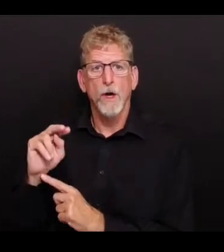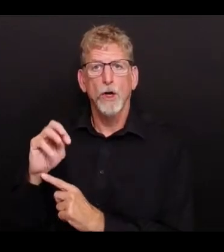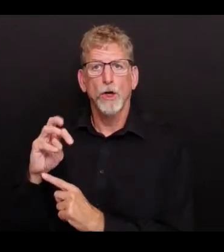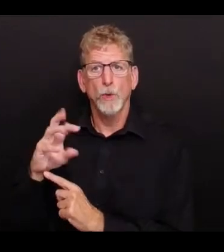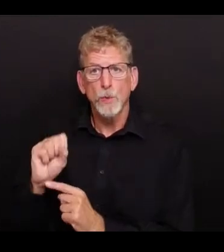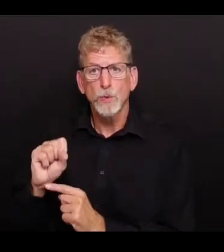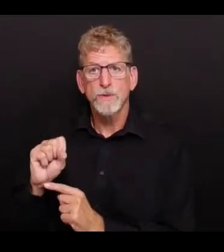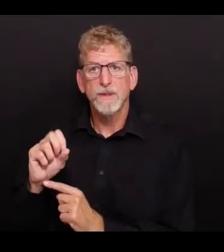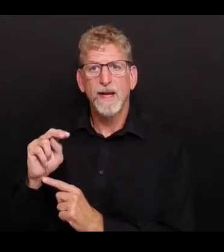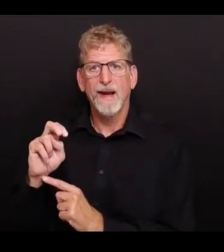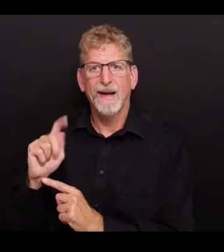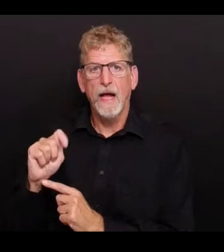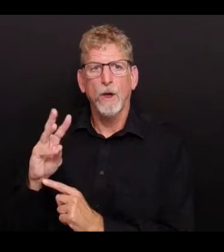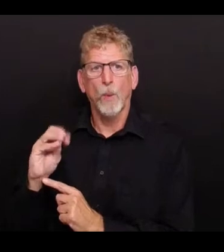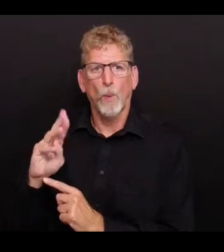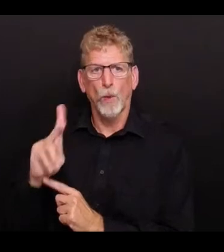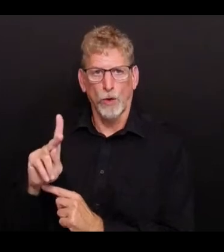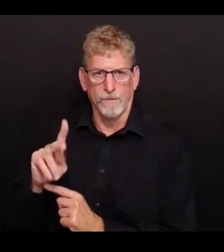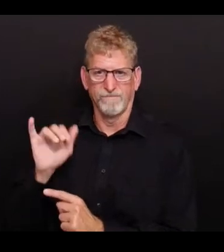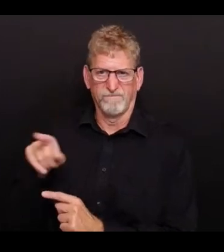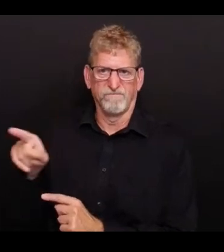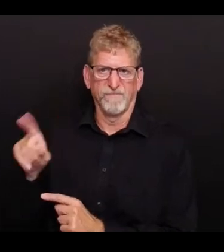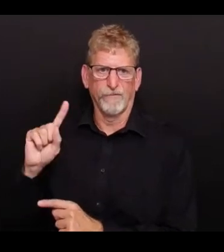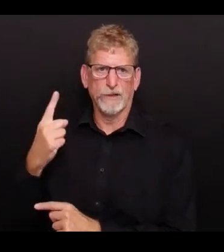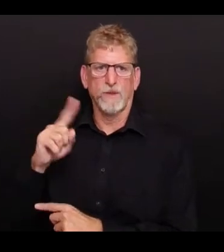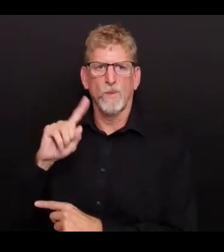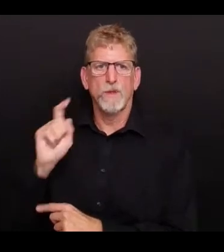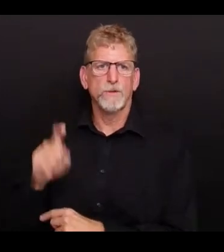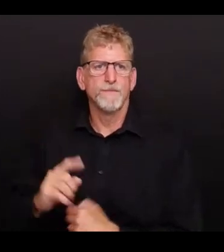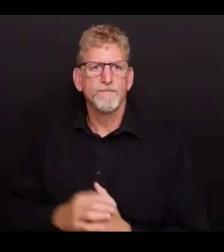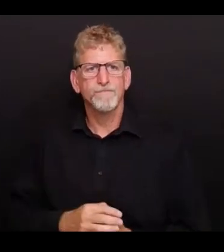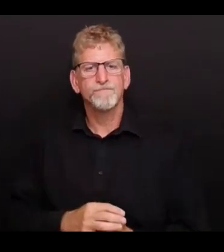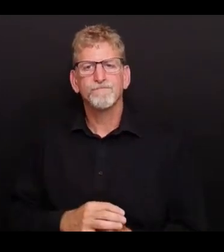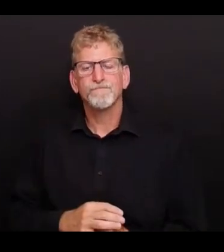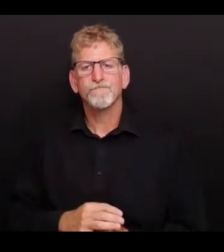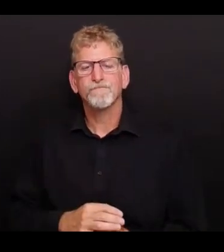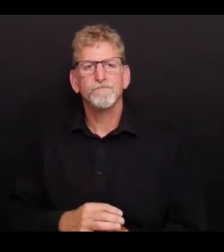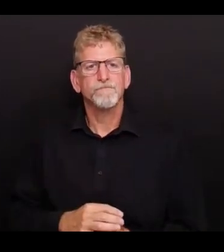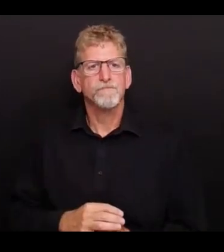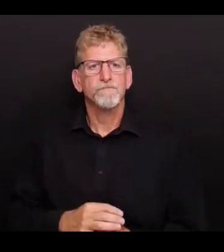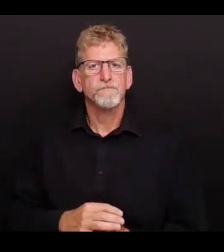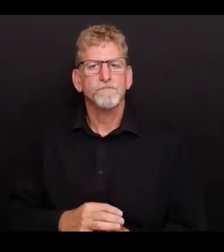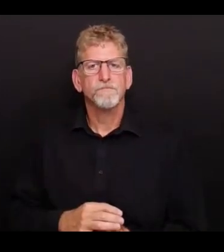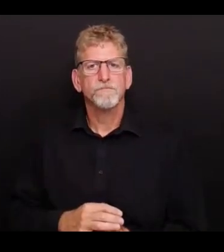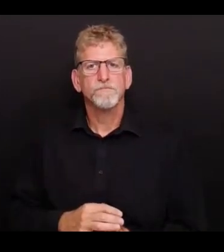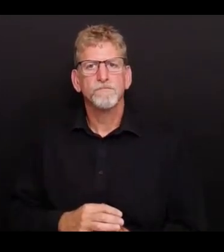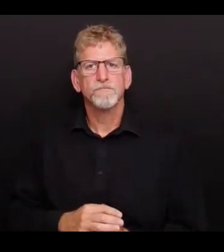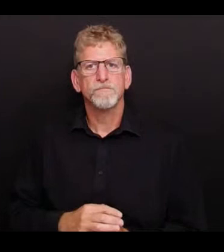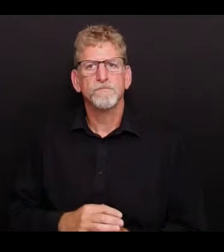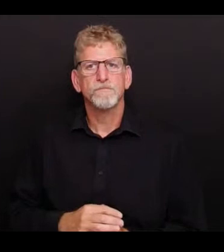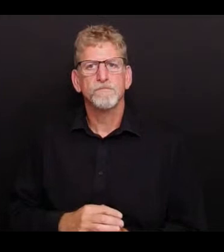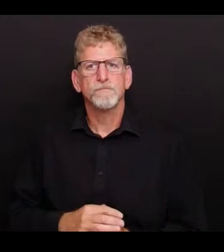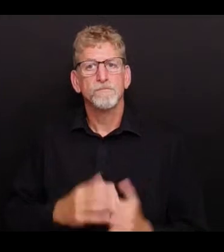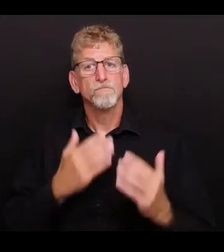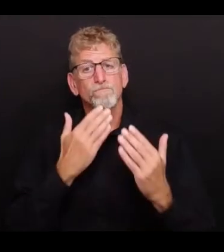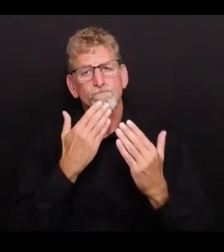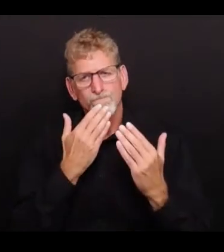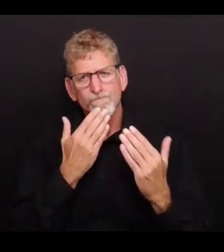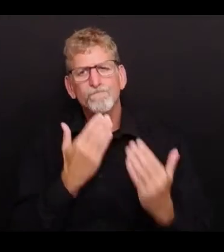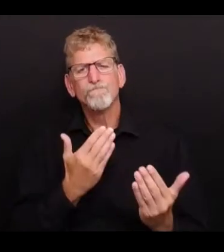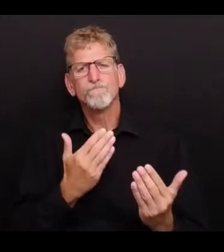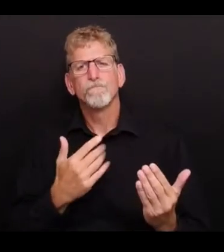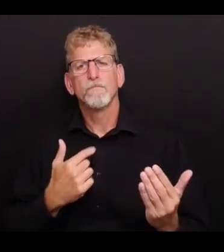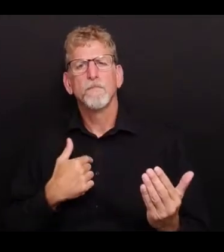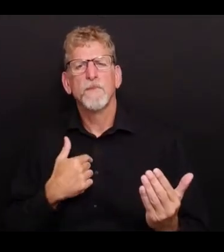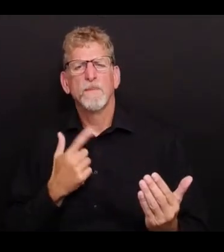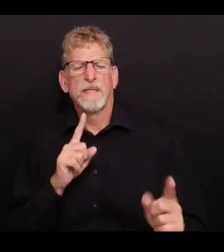you very much. I think this is a two-part but very closely related question that it may be for Commissioner Mueller and then for Commissioner Malcolm